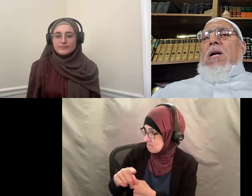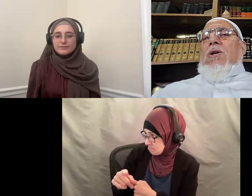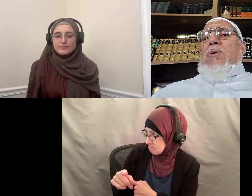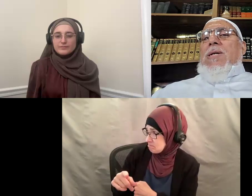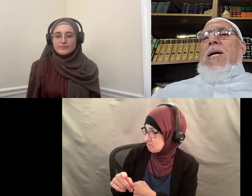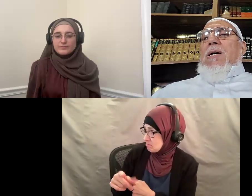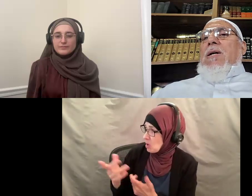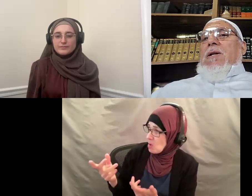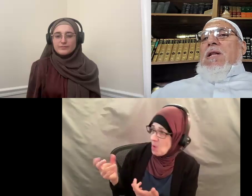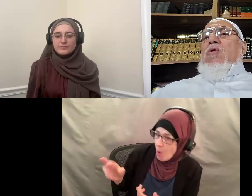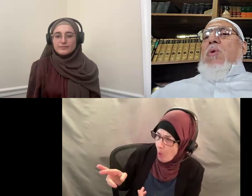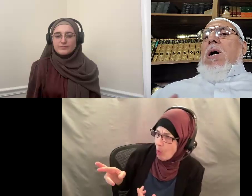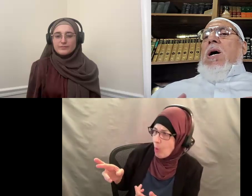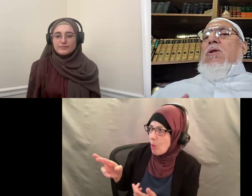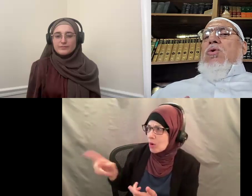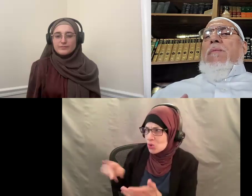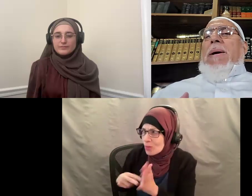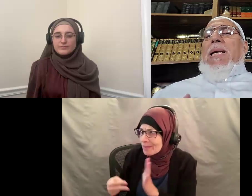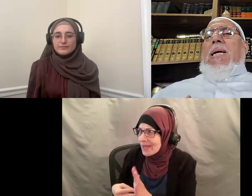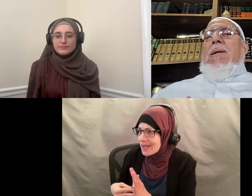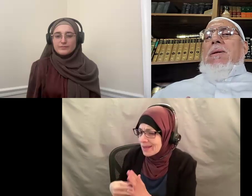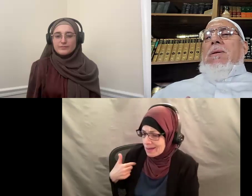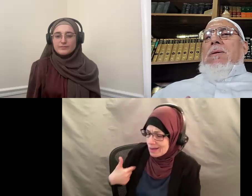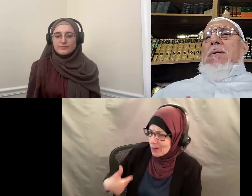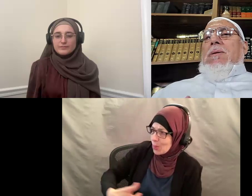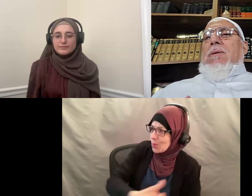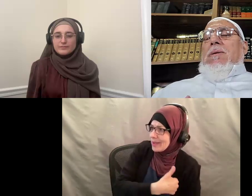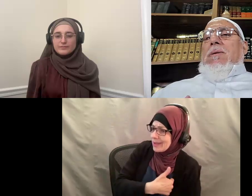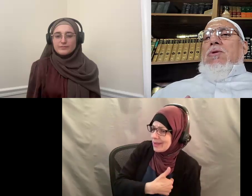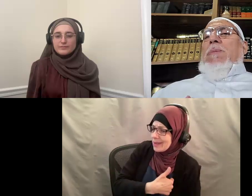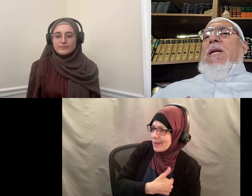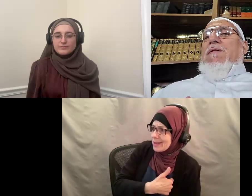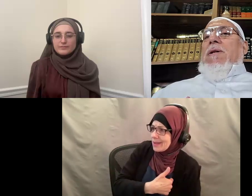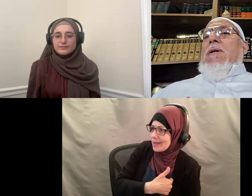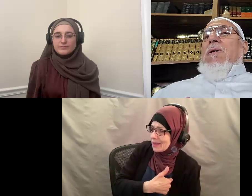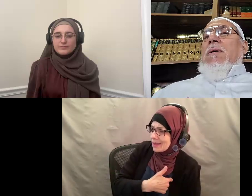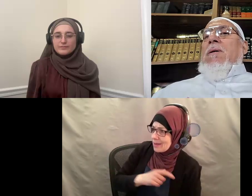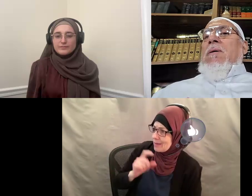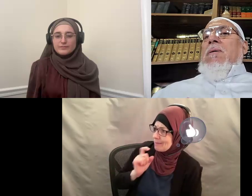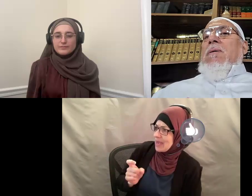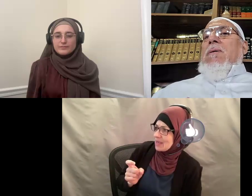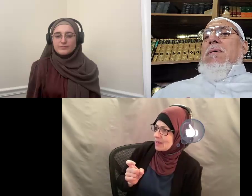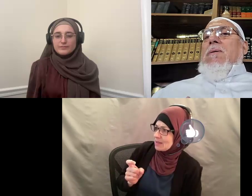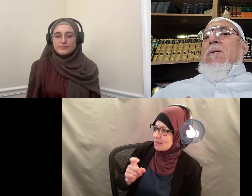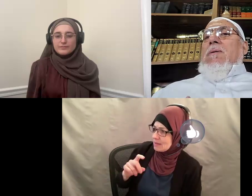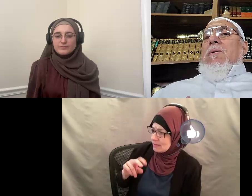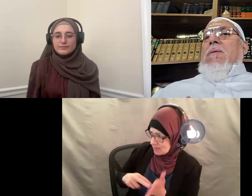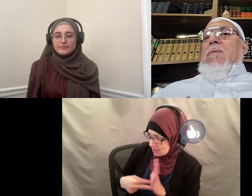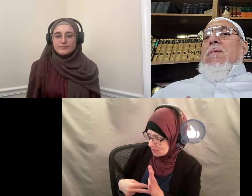Or are you saying that we are too many to be defeated?